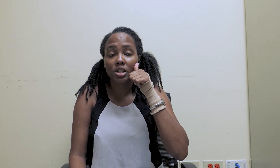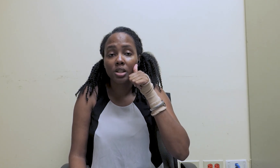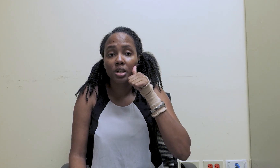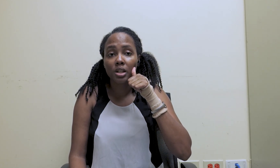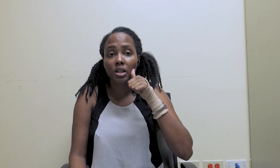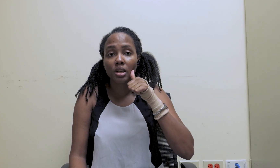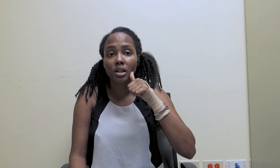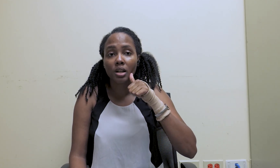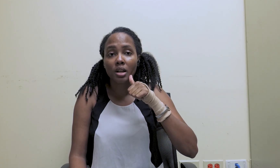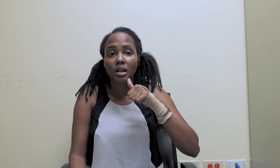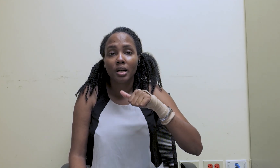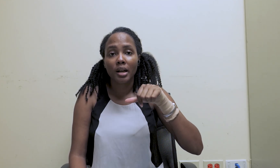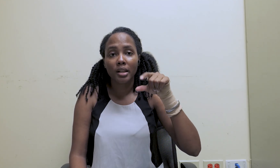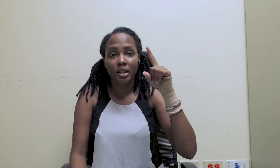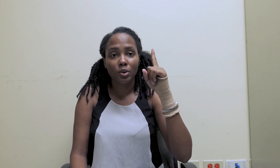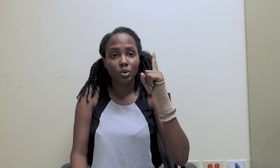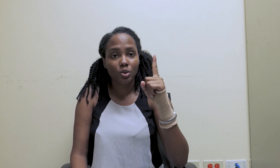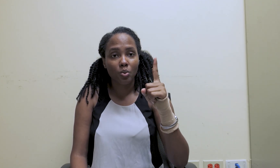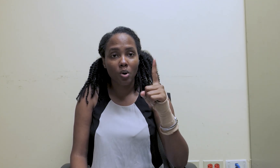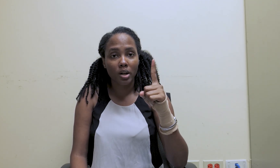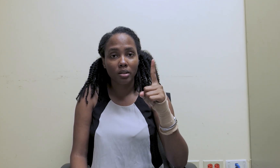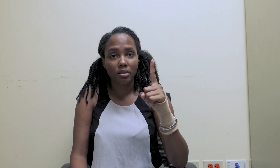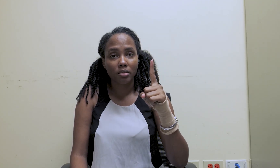cheek and then go to 1.